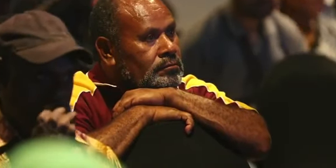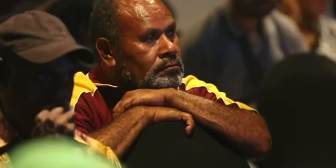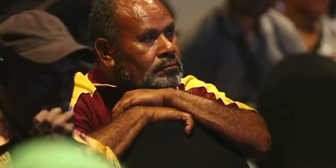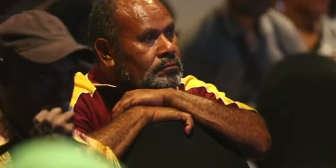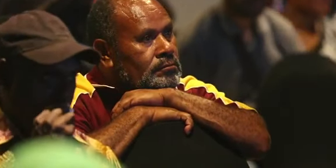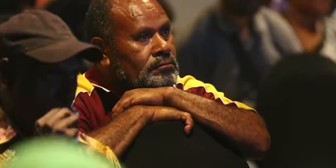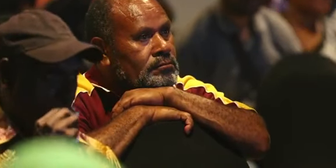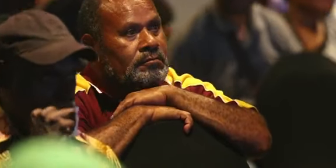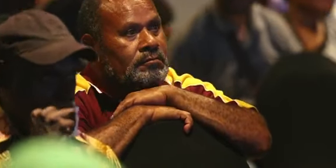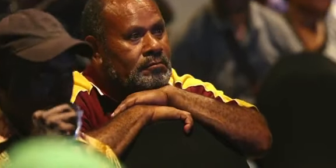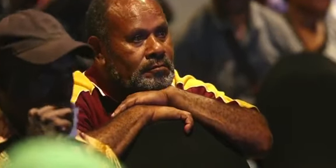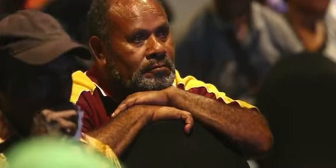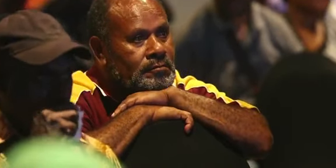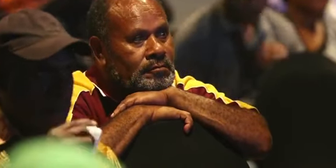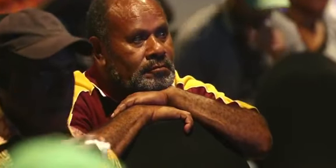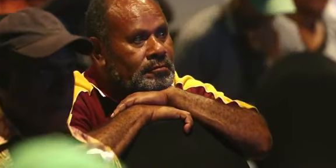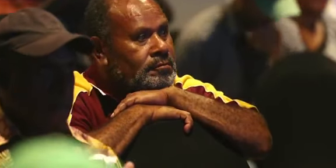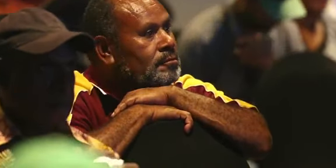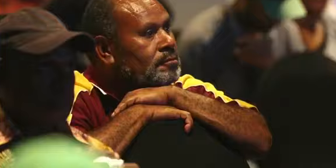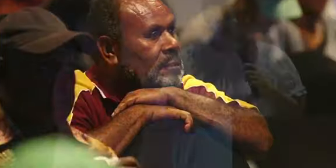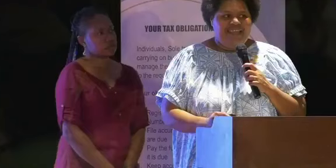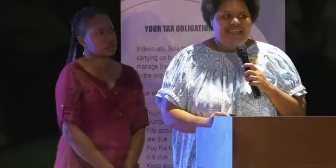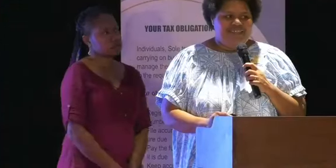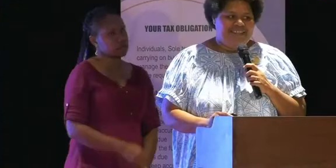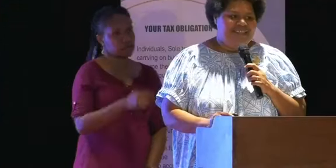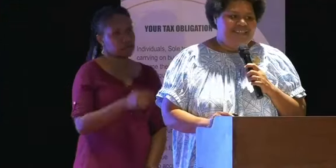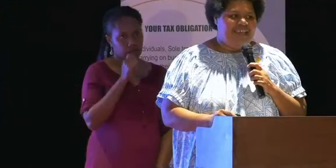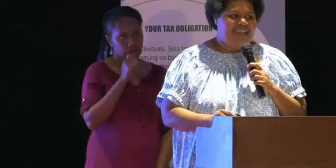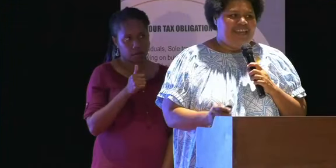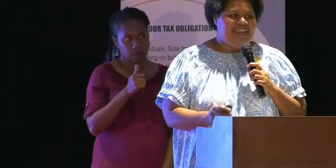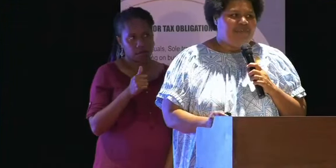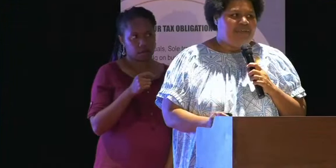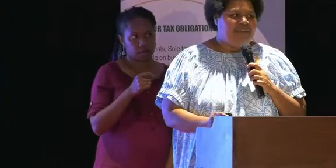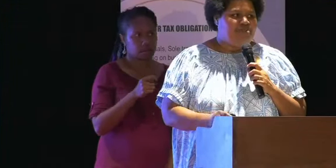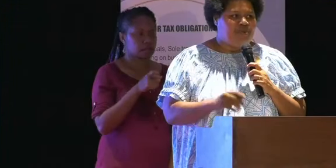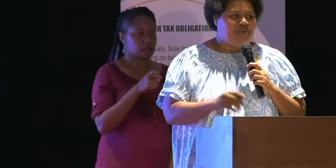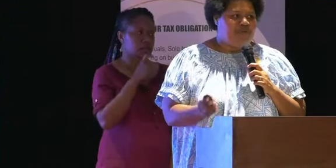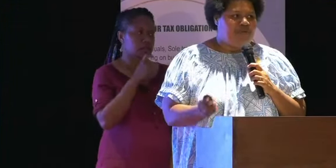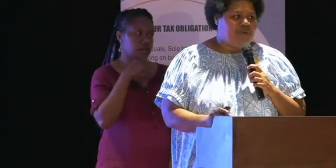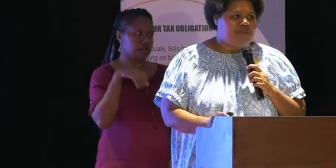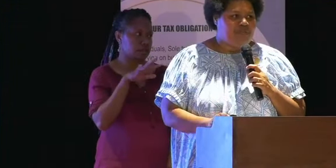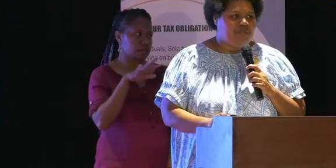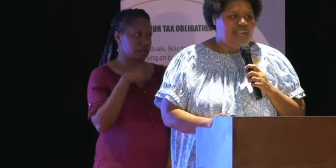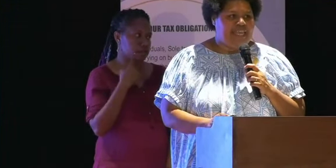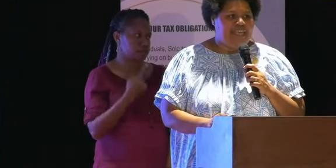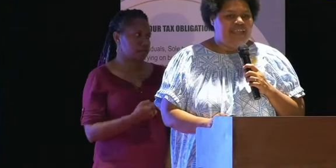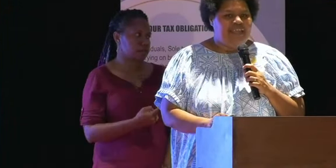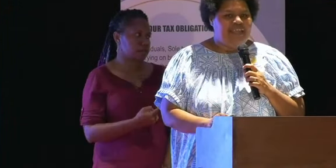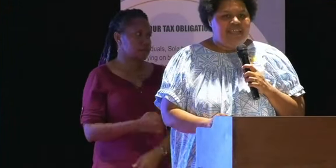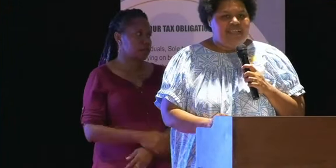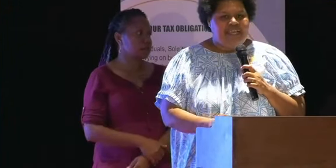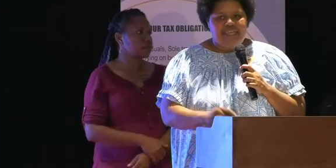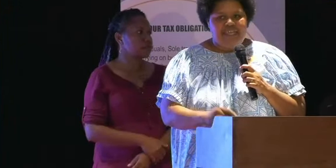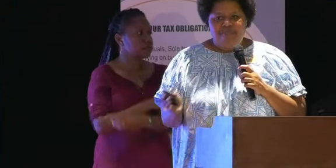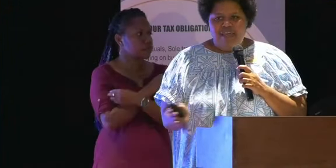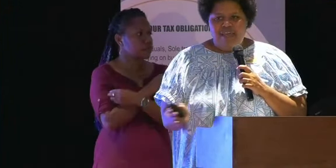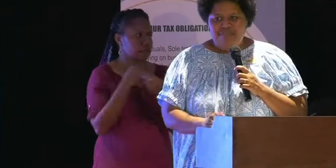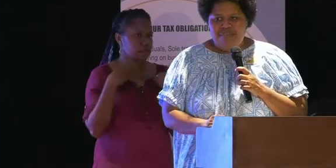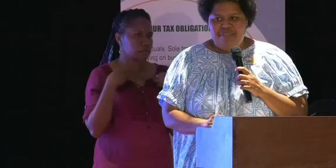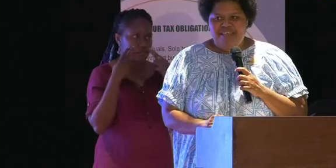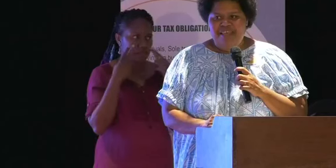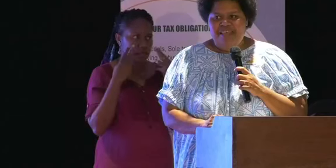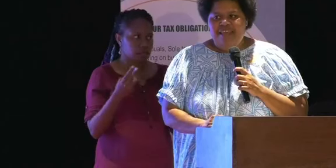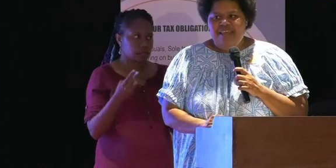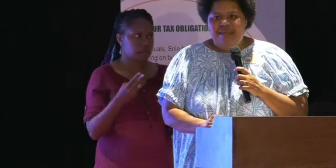Yes. Good afternoon, ladies and gentlemen, and good afternoon to our viewers online. Thank you for